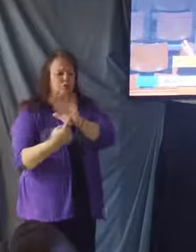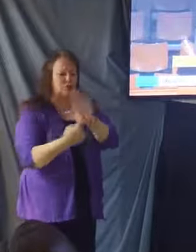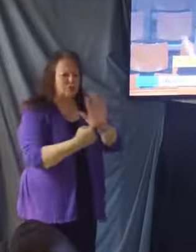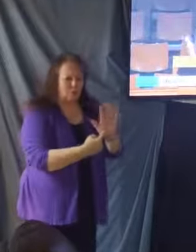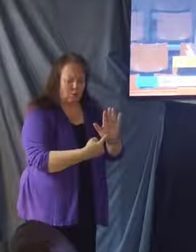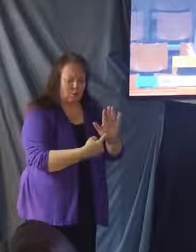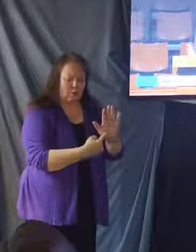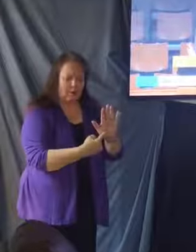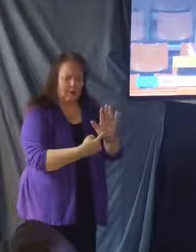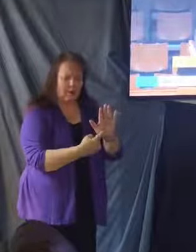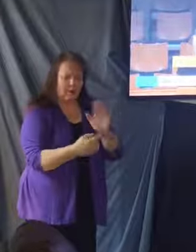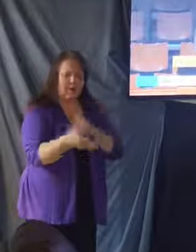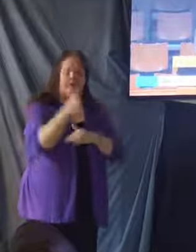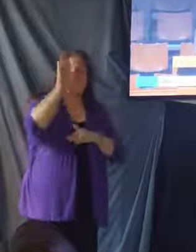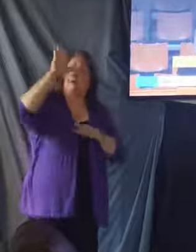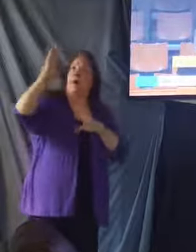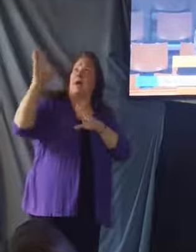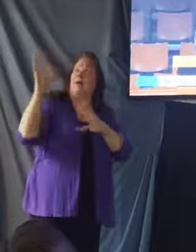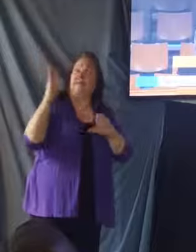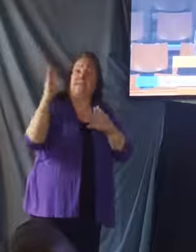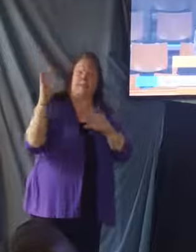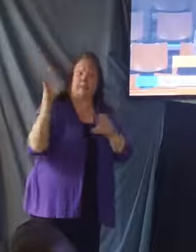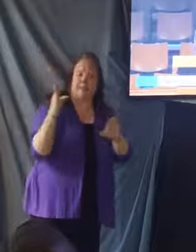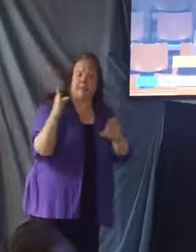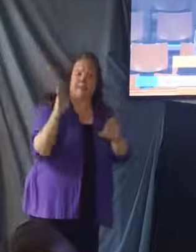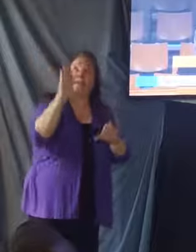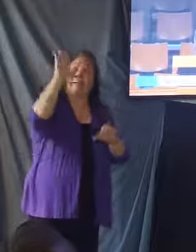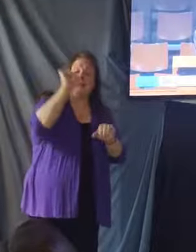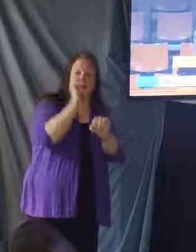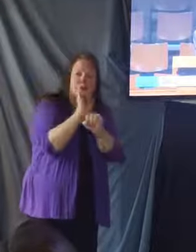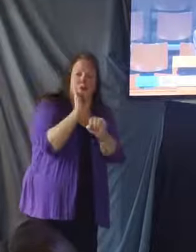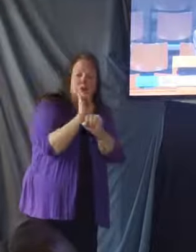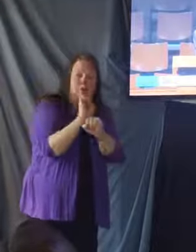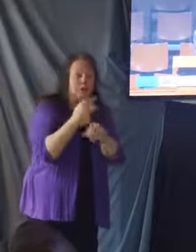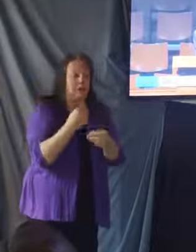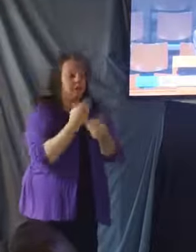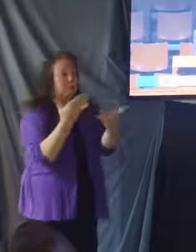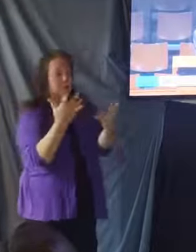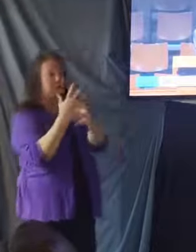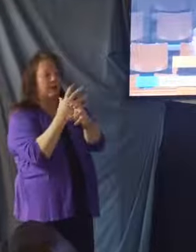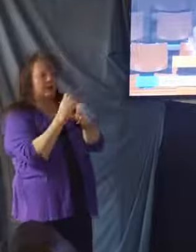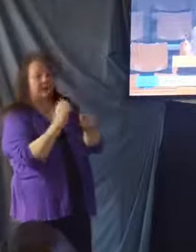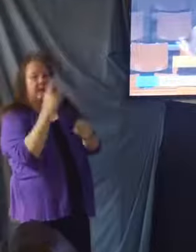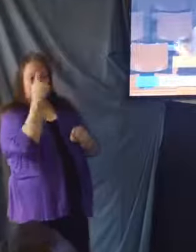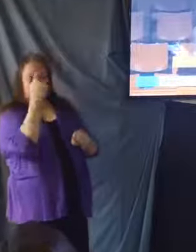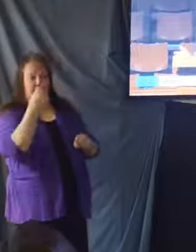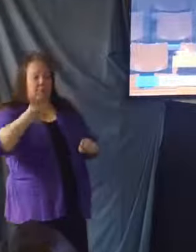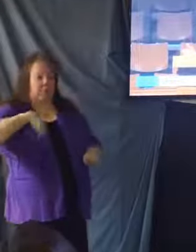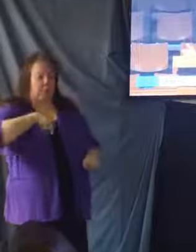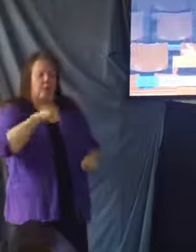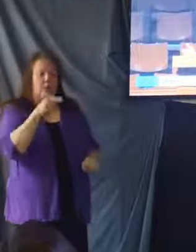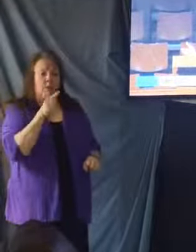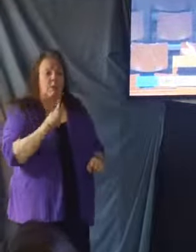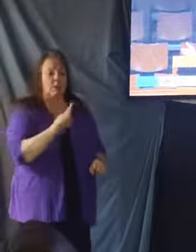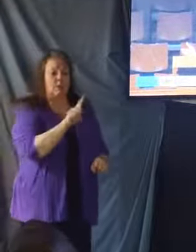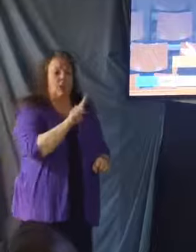revealing the plan and work of God to provide salvation for lost, sinful